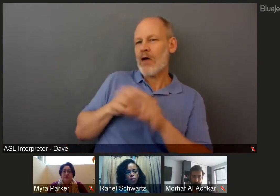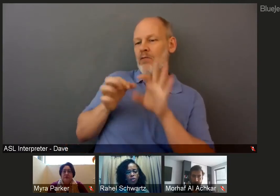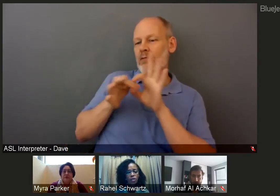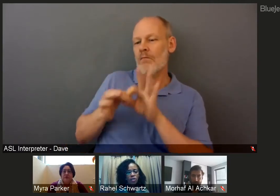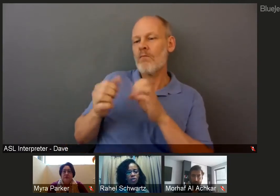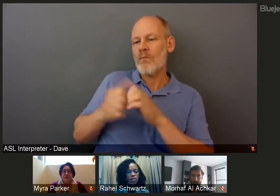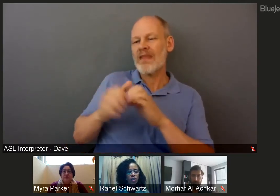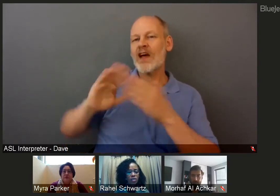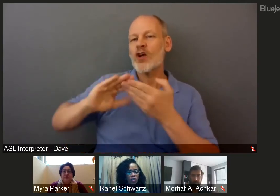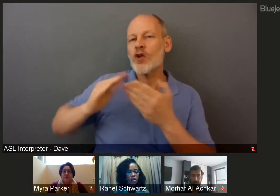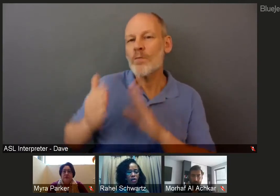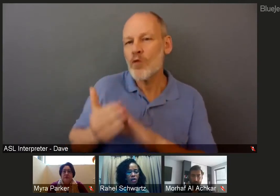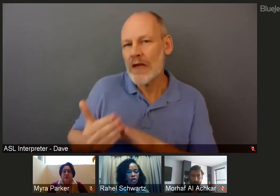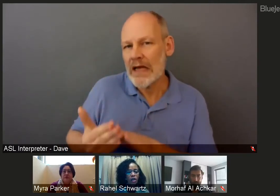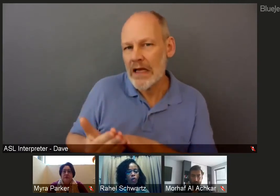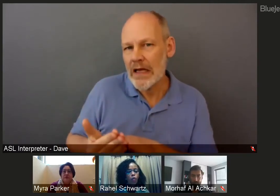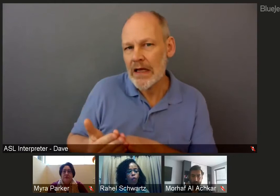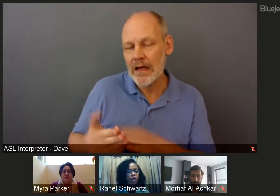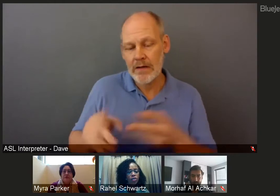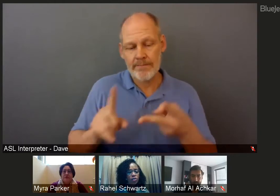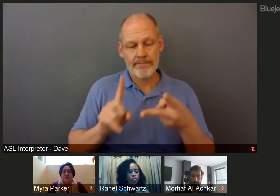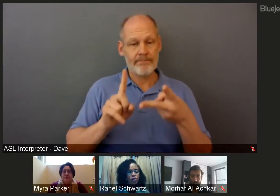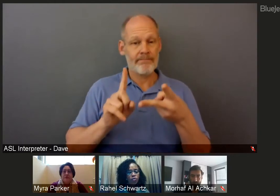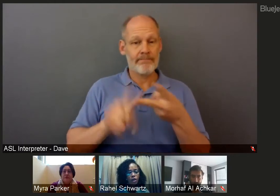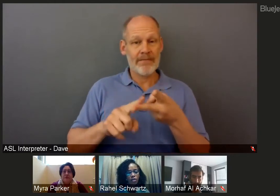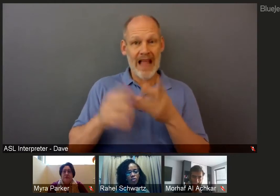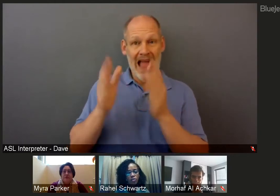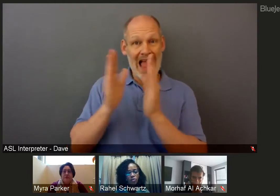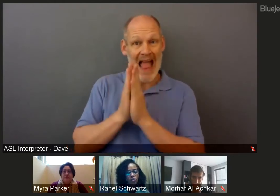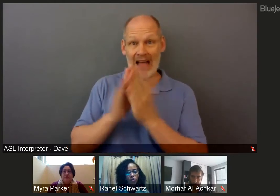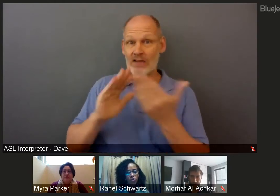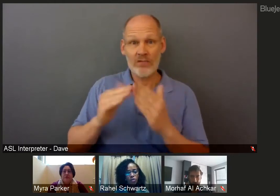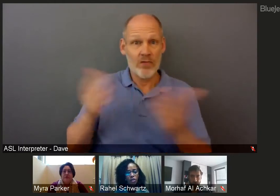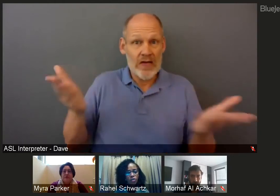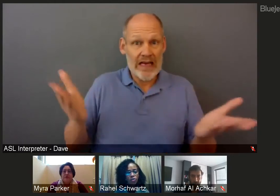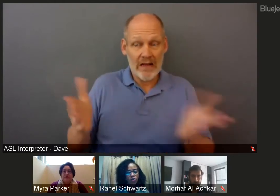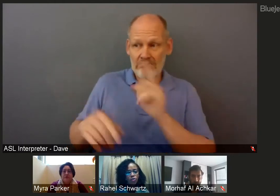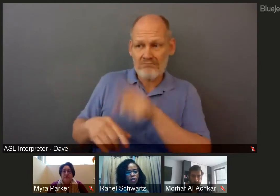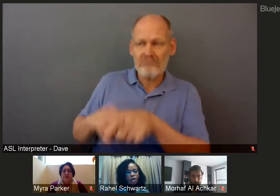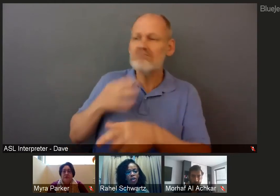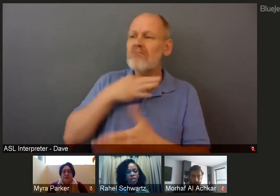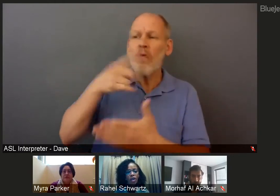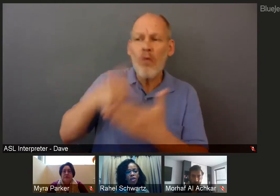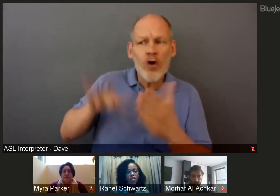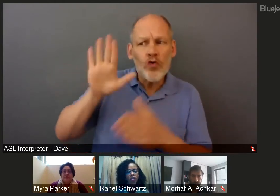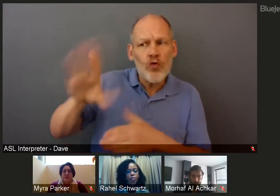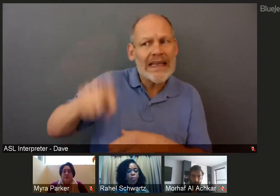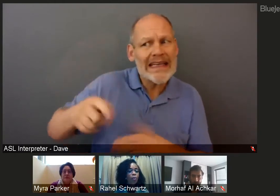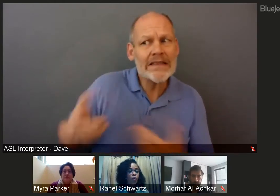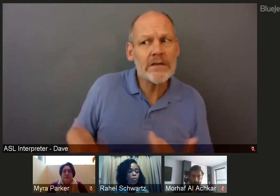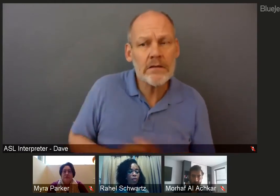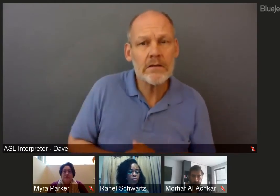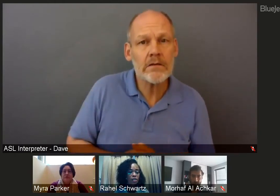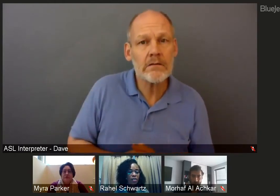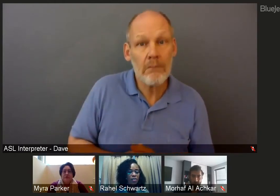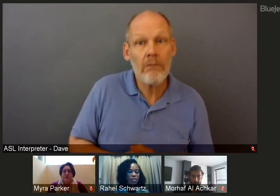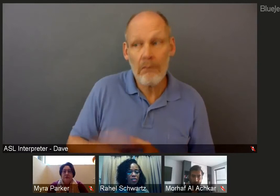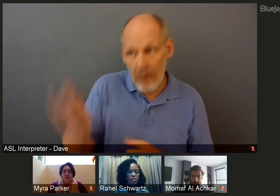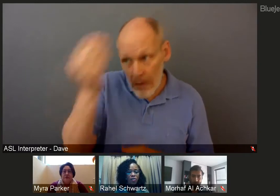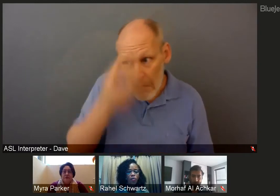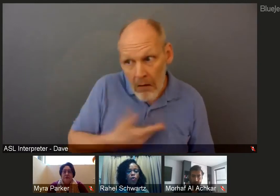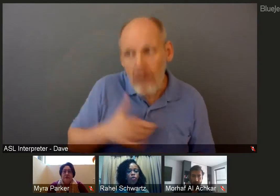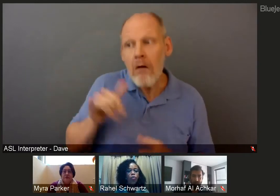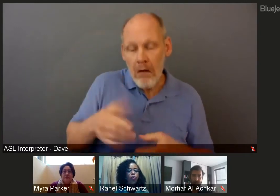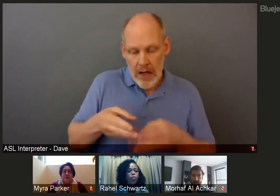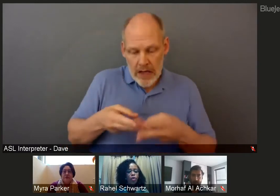the community needs are. Once you address those issues, then people won't be